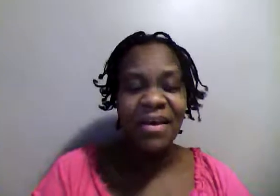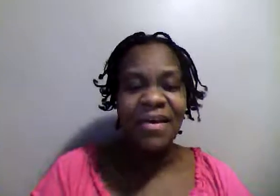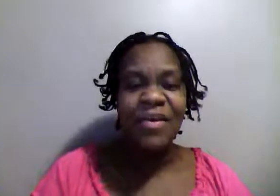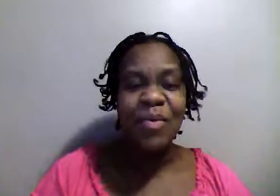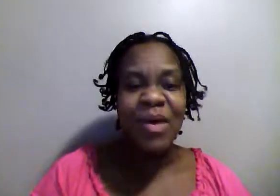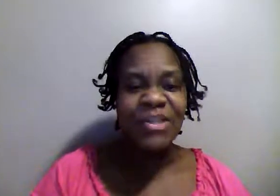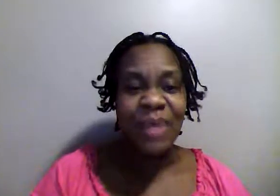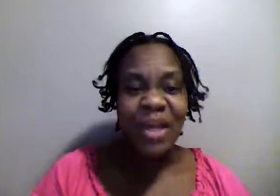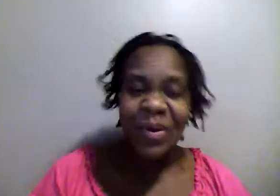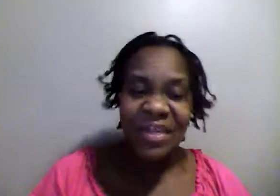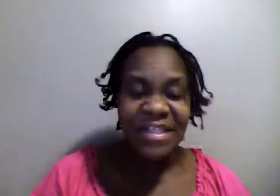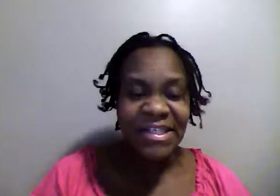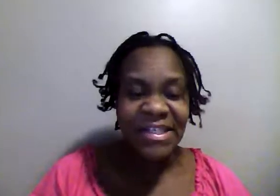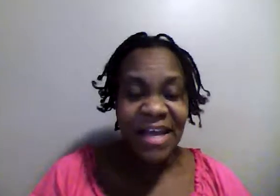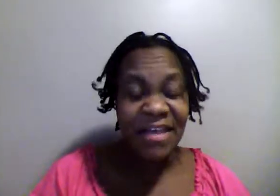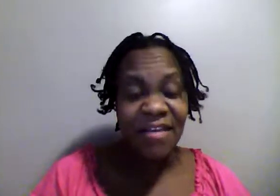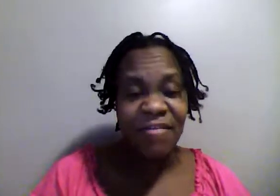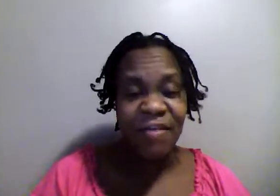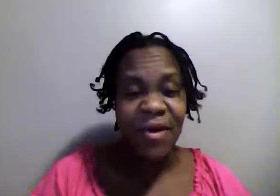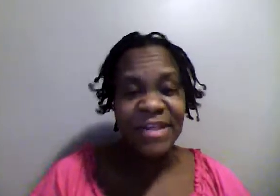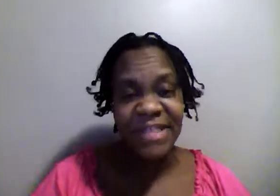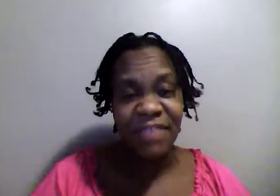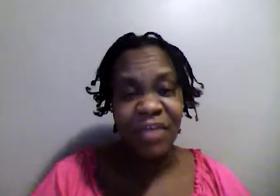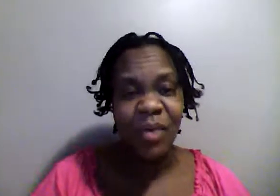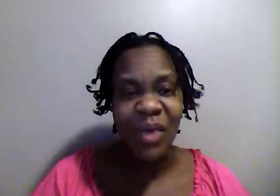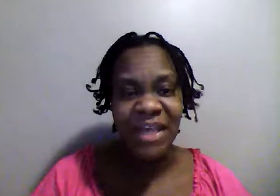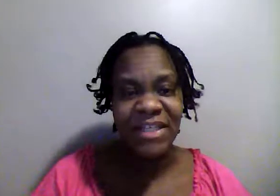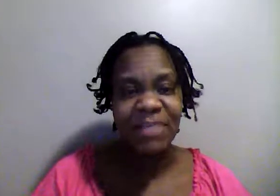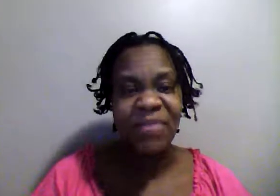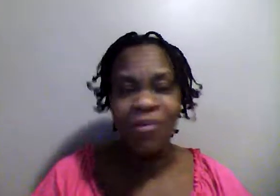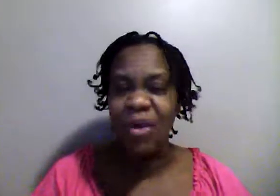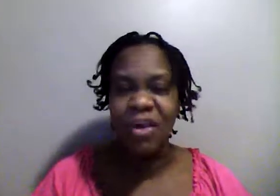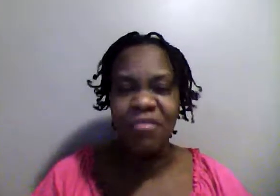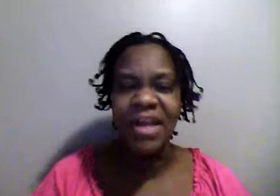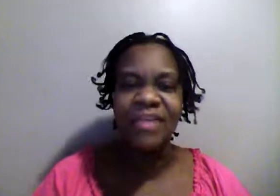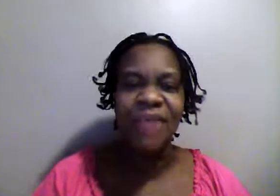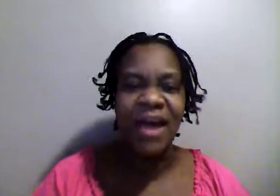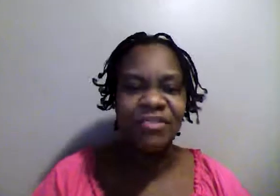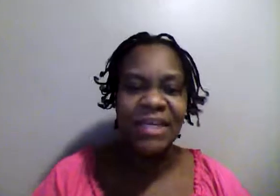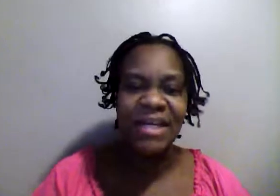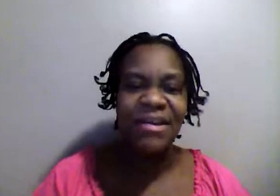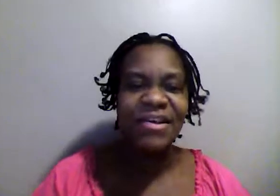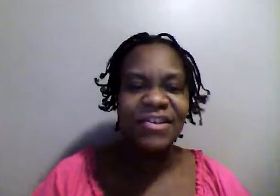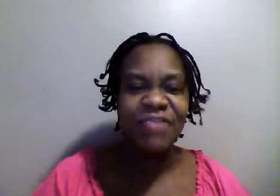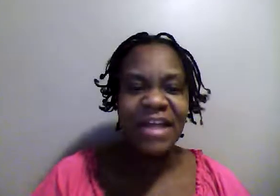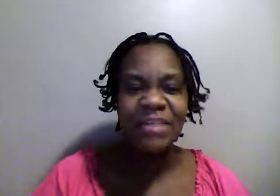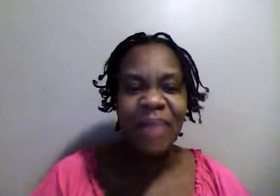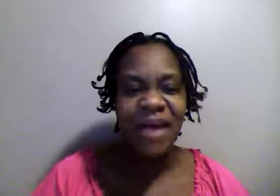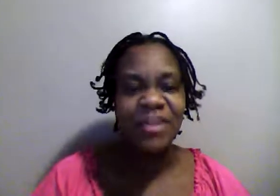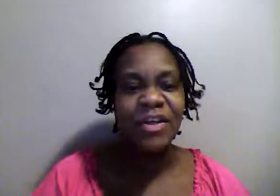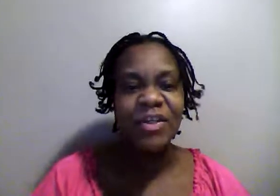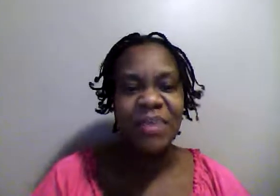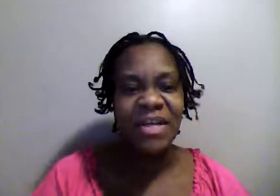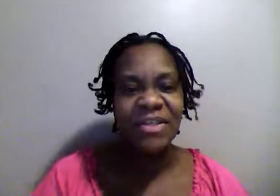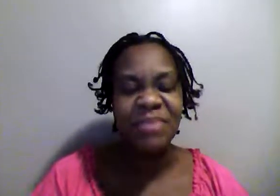You want to allow this to stay there for several weeks before you're ready to actually transplant your tomatoes,